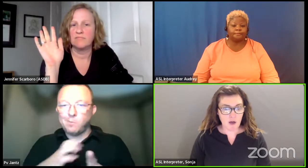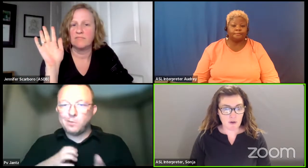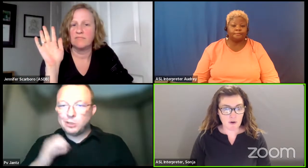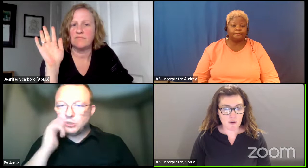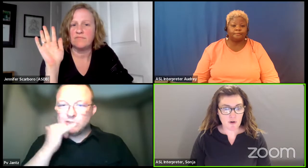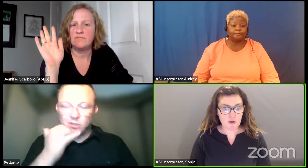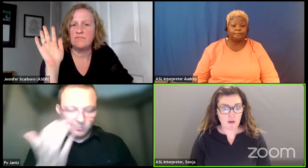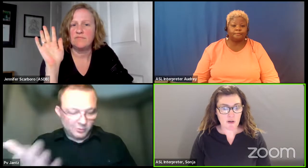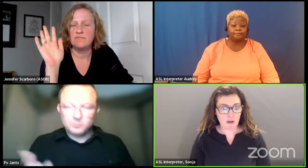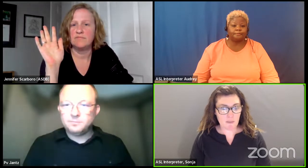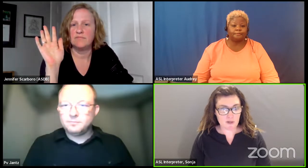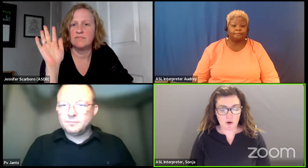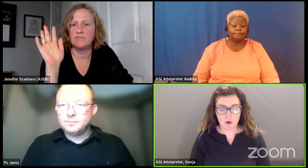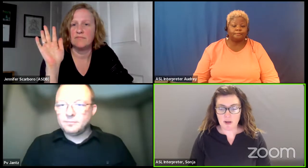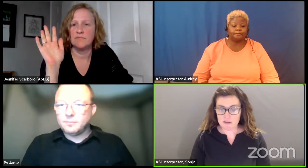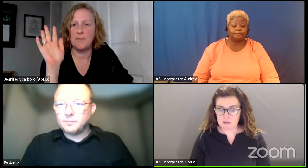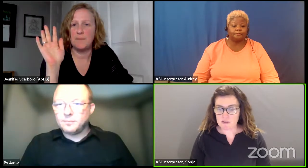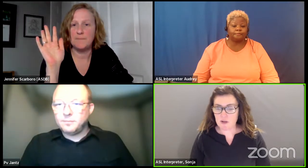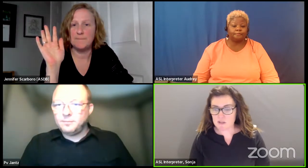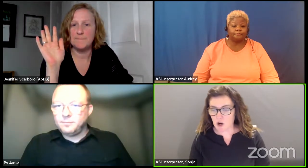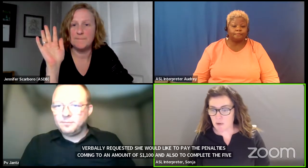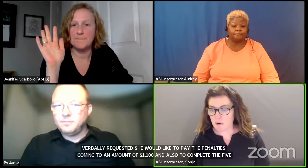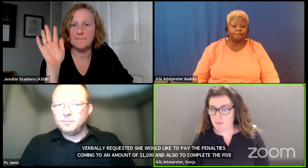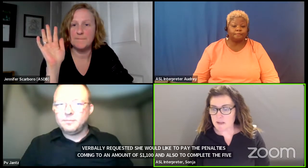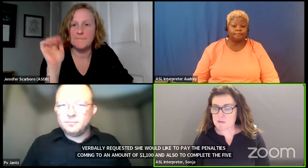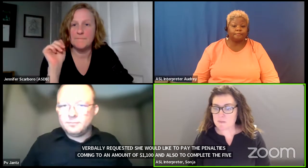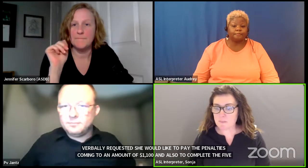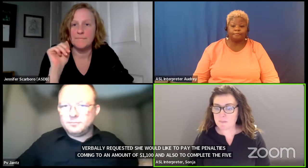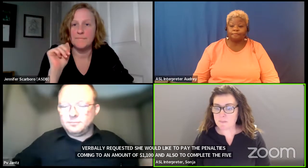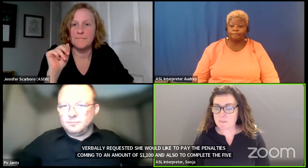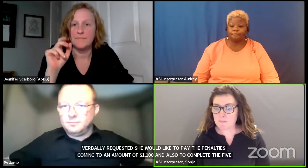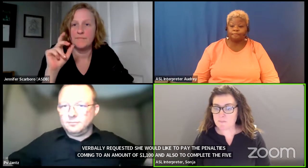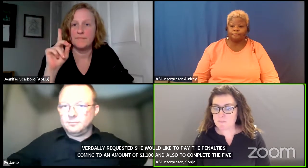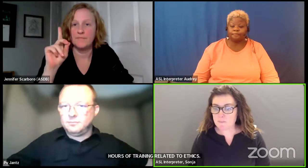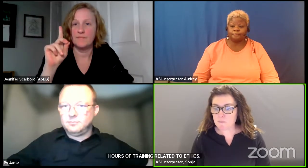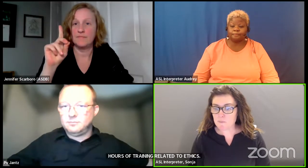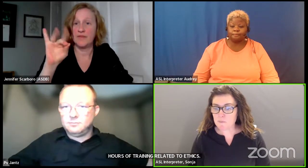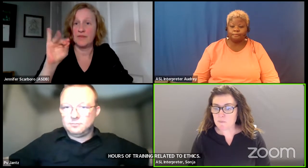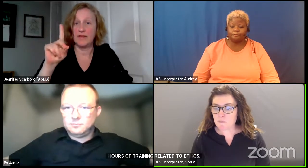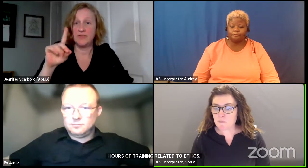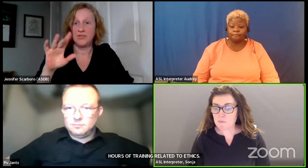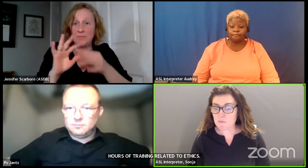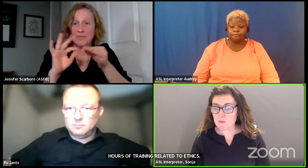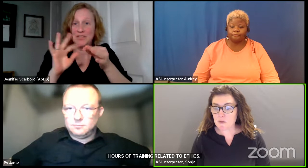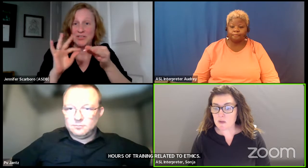Any other commission? Okay, Scarborough, please.